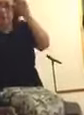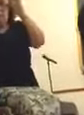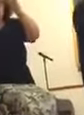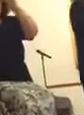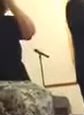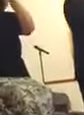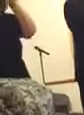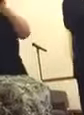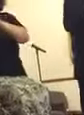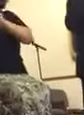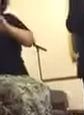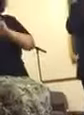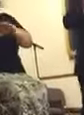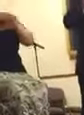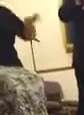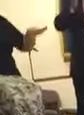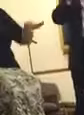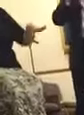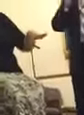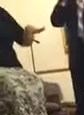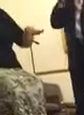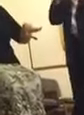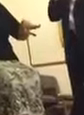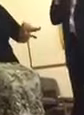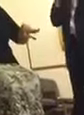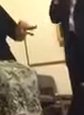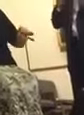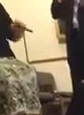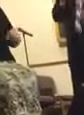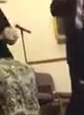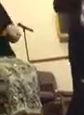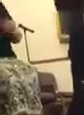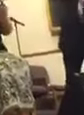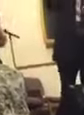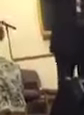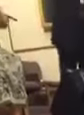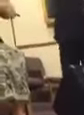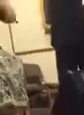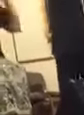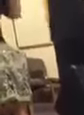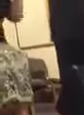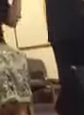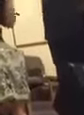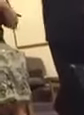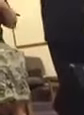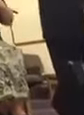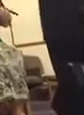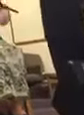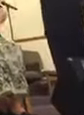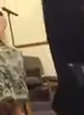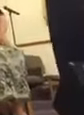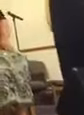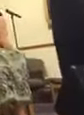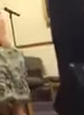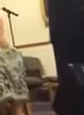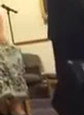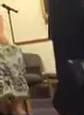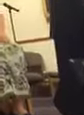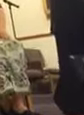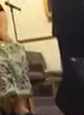all shapes, colors, and packages, trying to get you to leave your